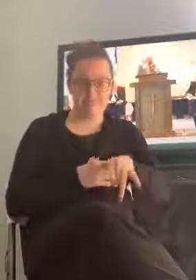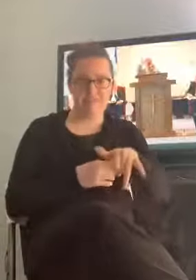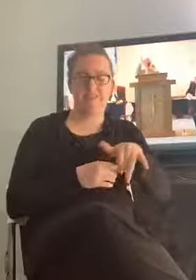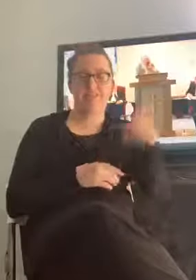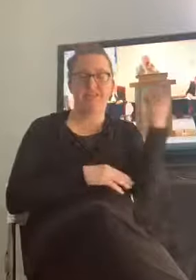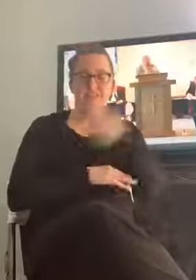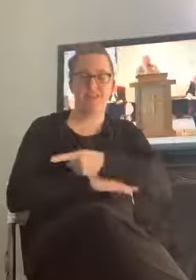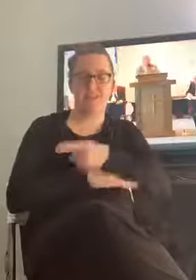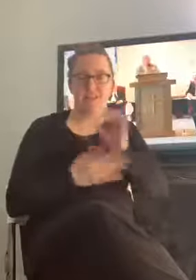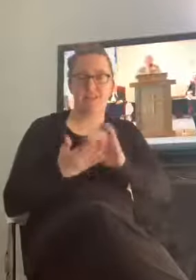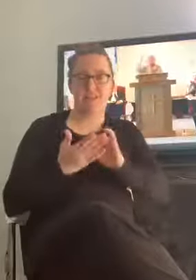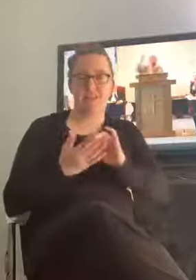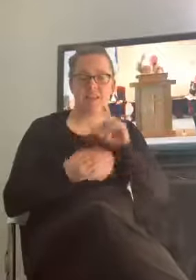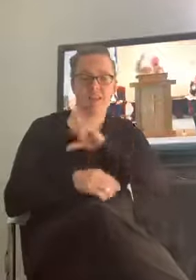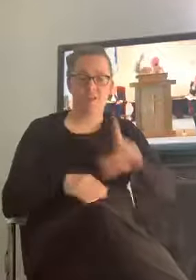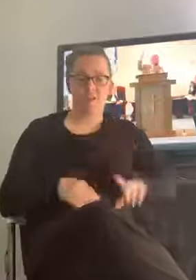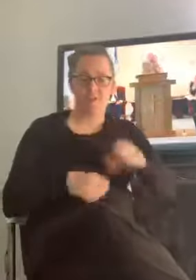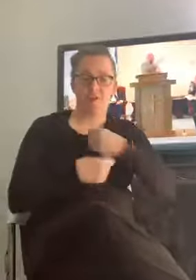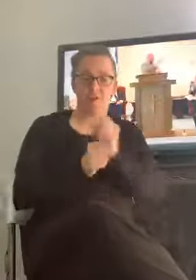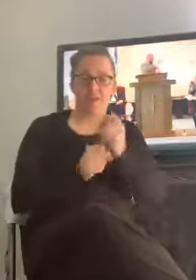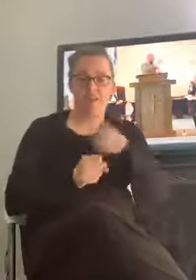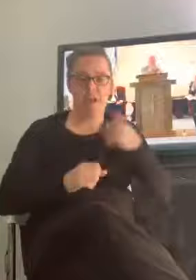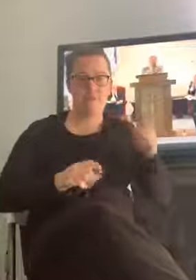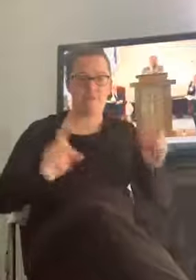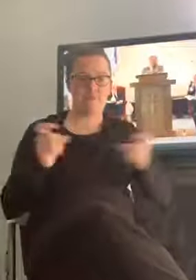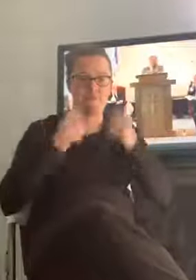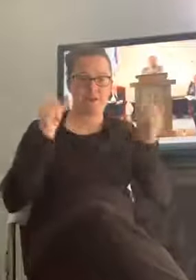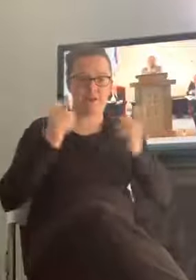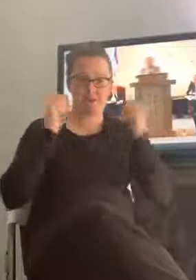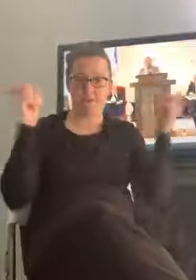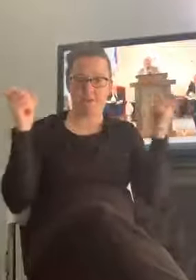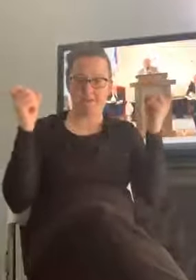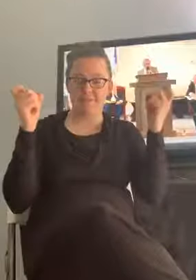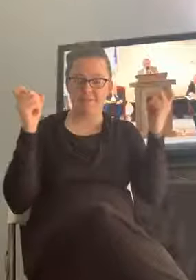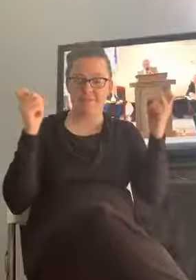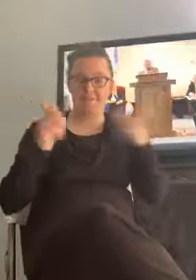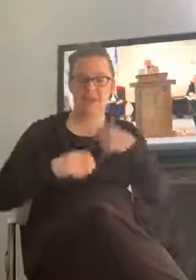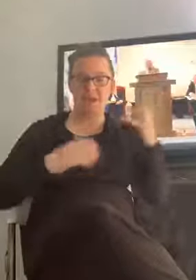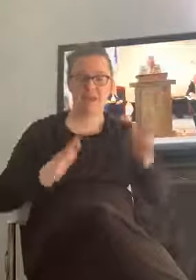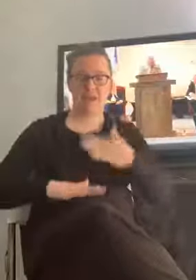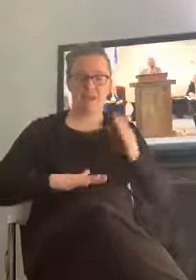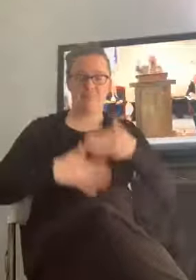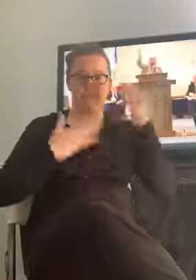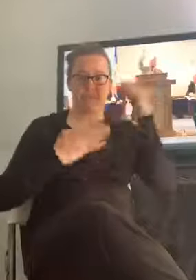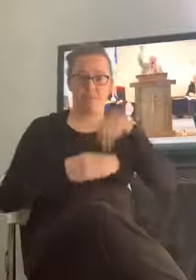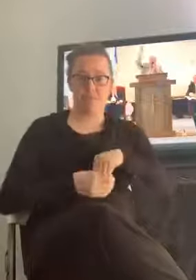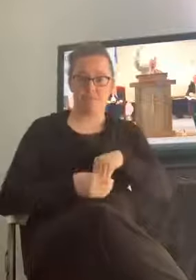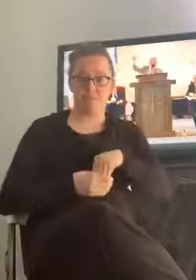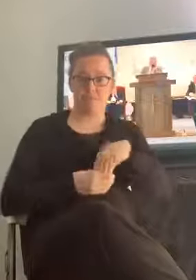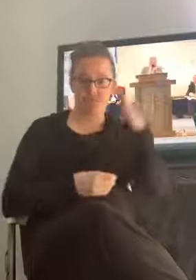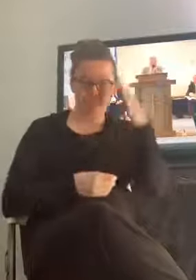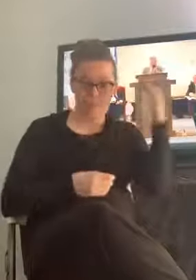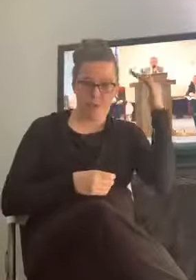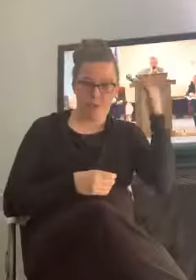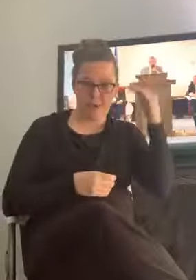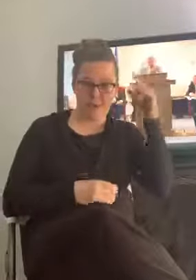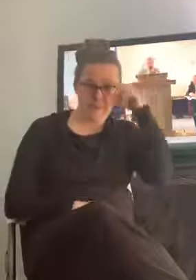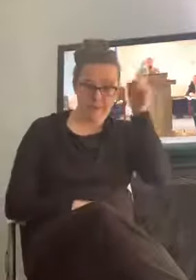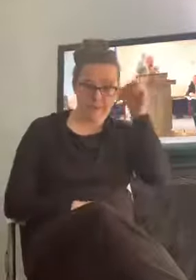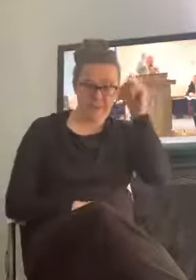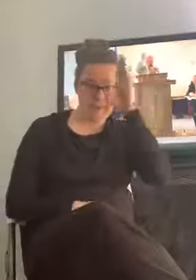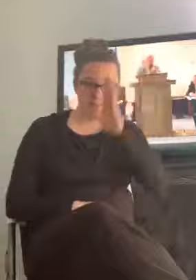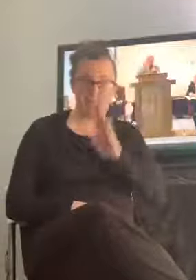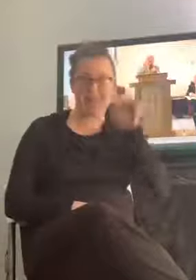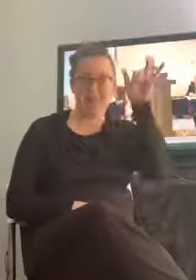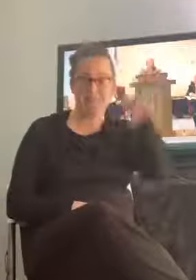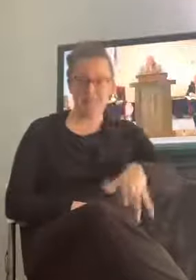the Lord has made. I'm going to rejoice and I'm going to be glad in it. Why? Because God is still